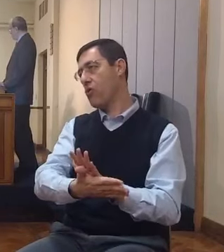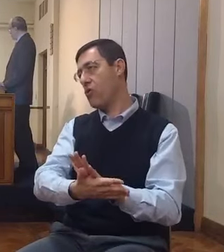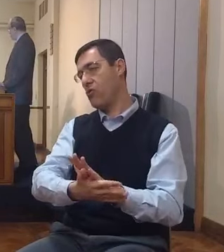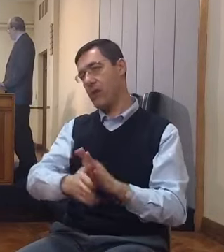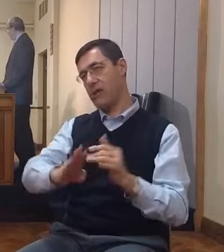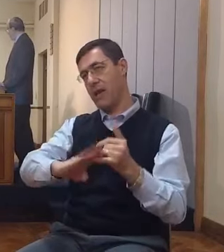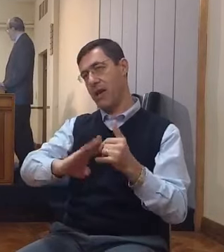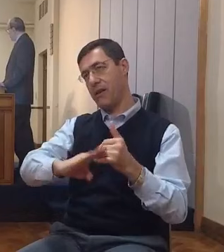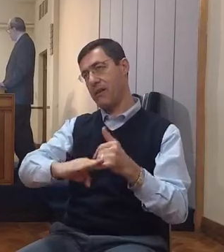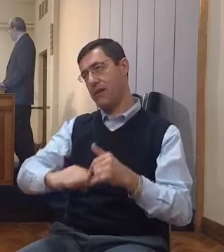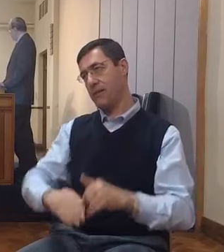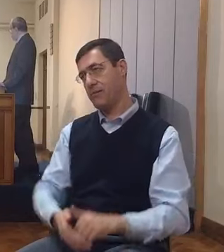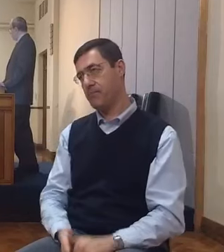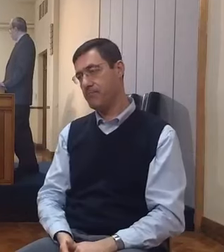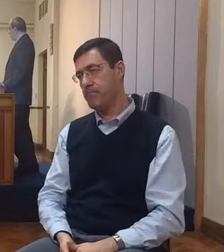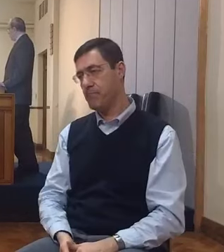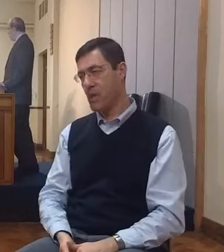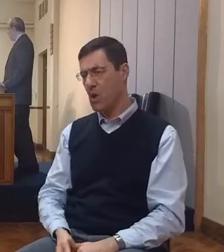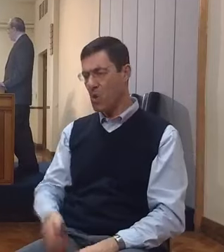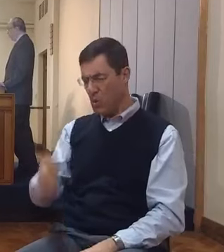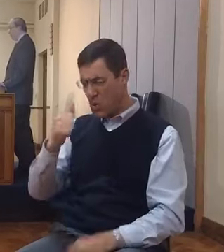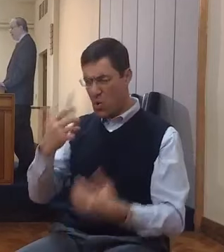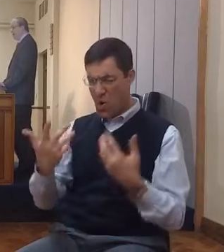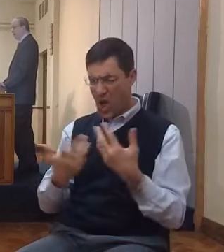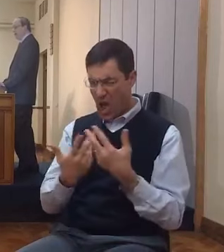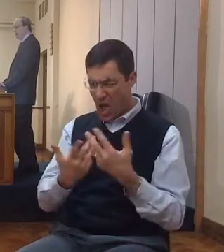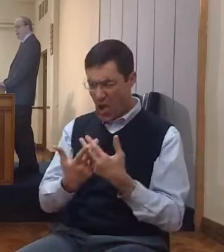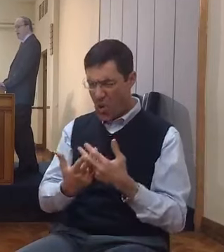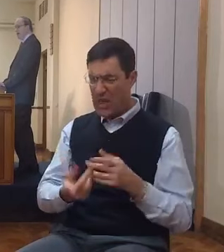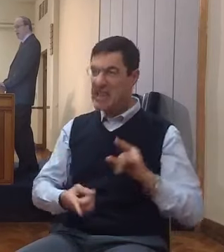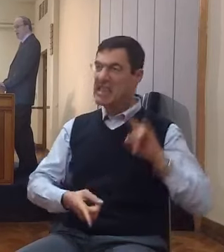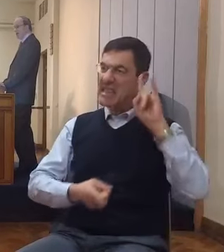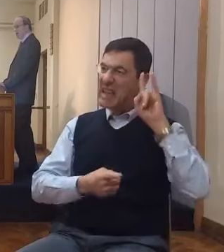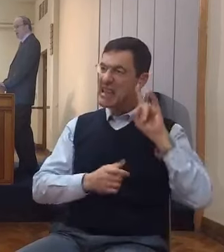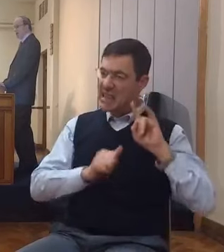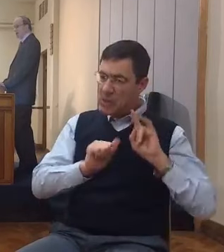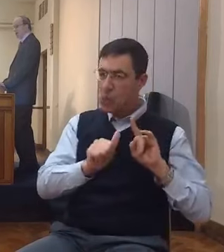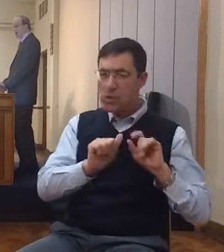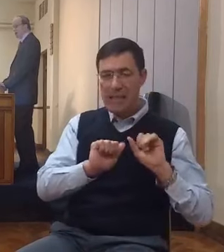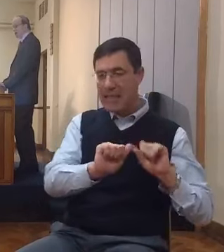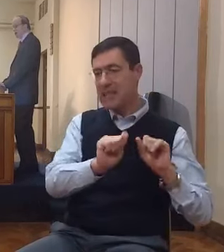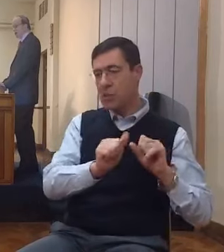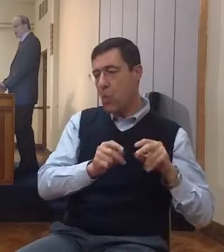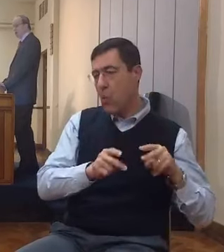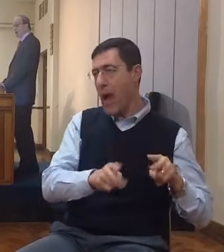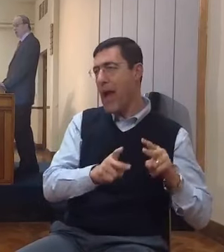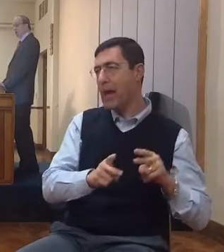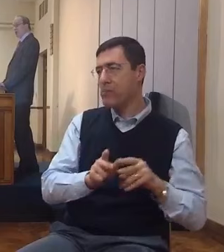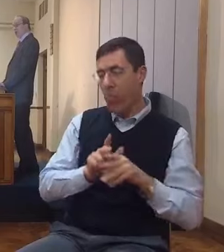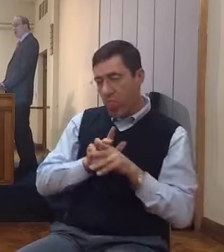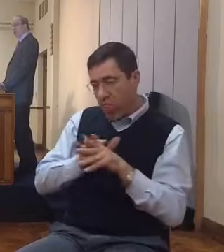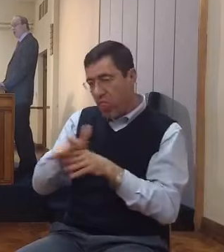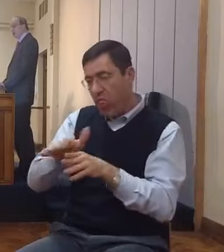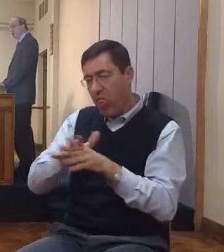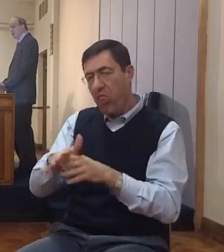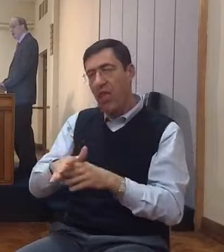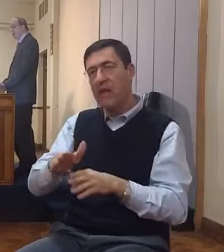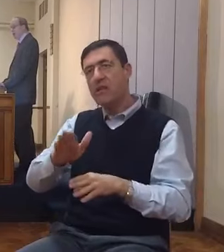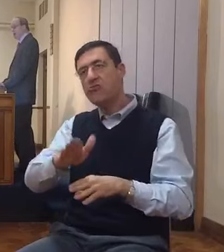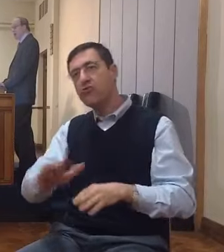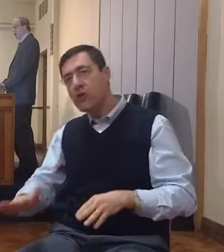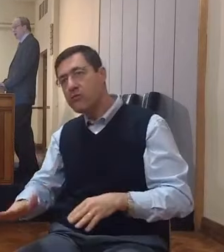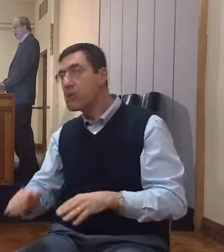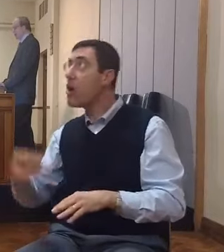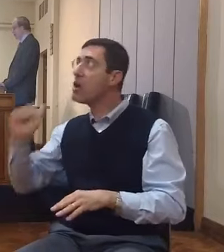of little children, polluting the world with his vile notions, and we shall see him